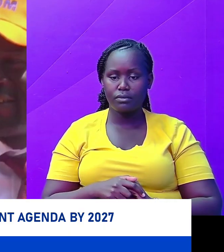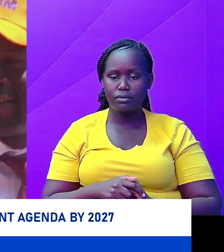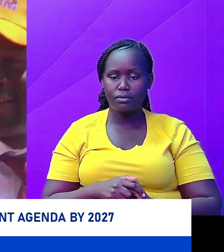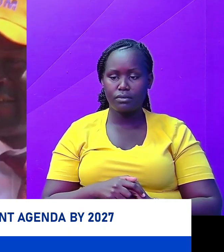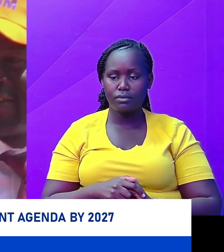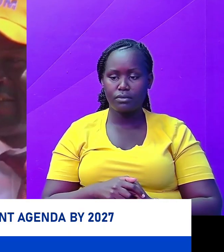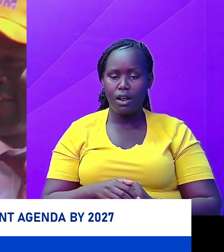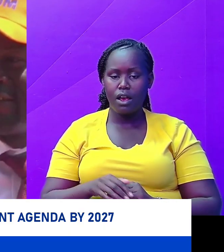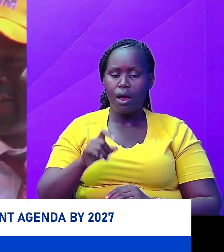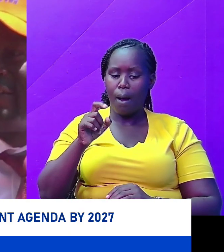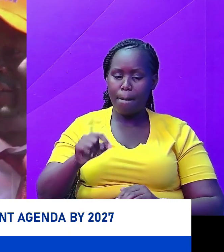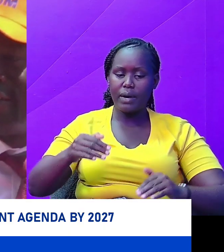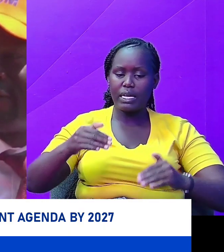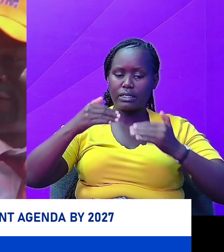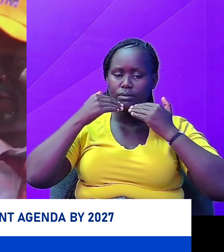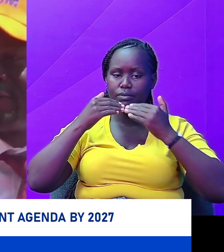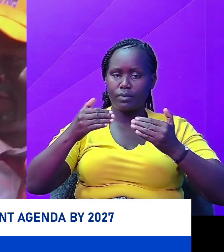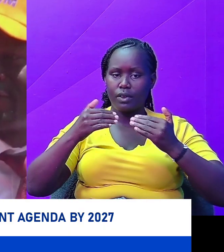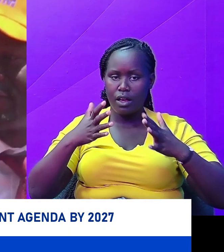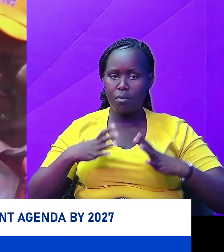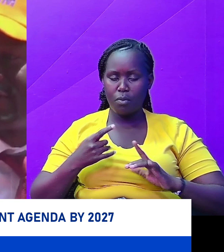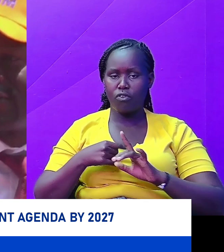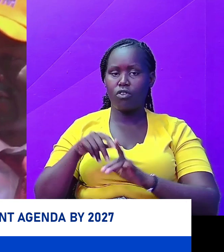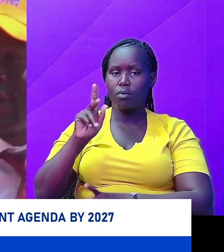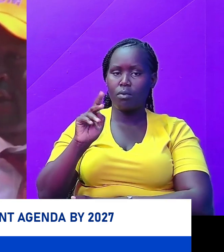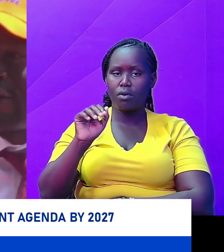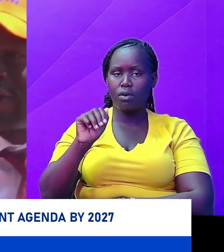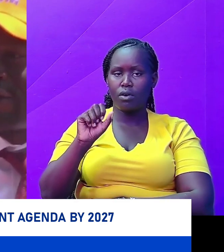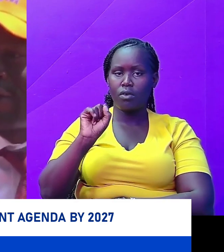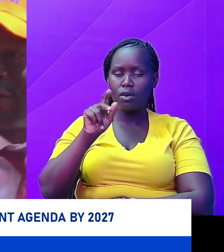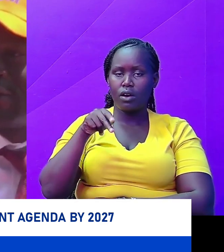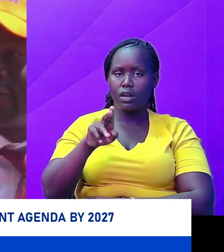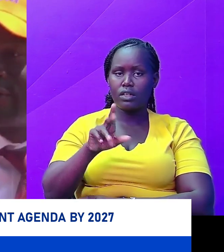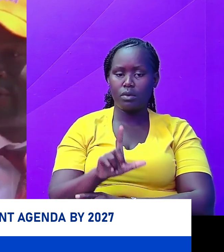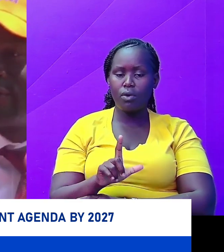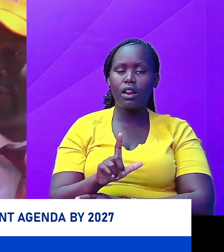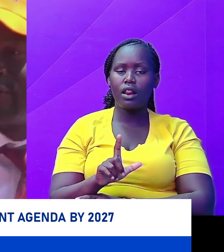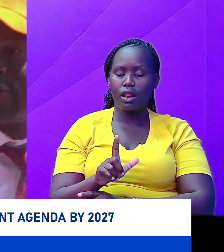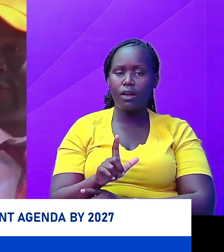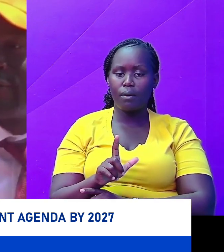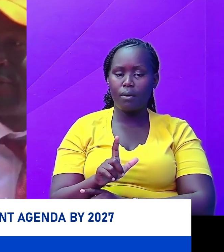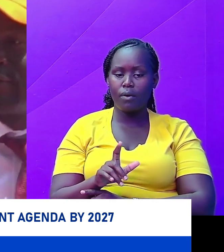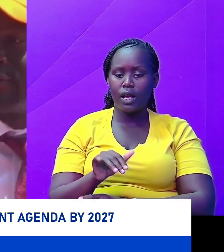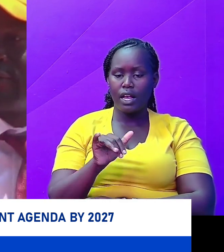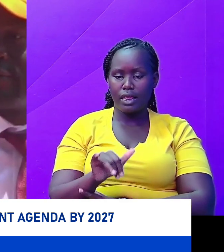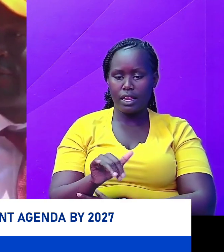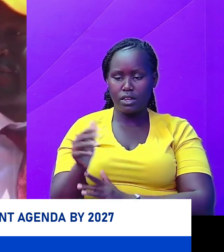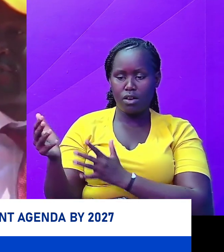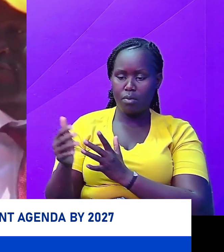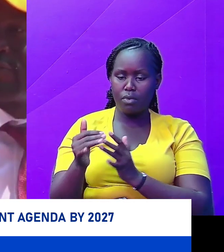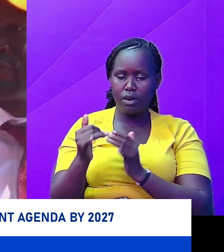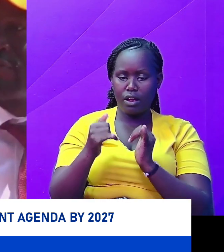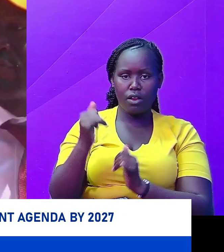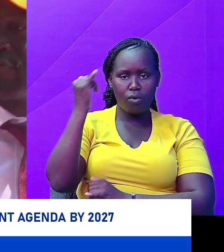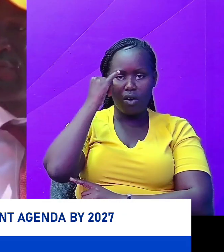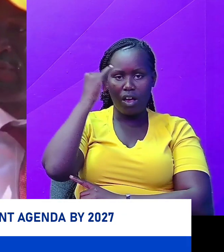Lazima niwashukuru wananchi wa Kasipul. I want to assure the people of Kasipul that I'm bringing new ideas, I'm